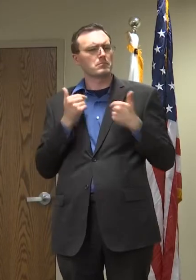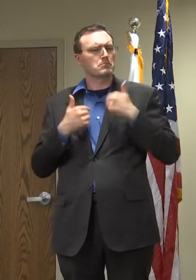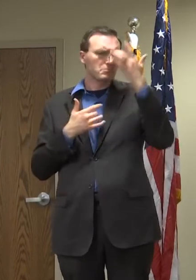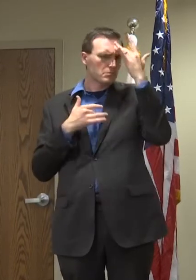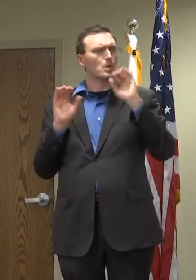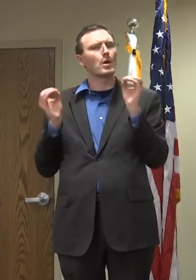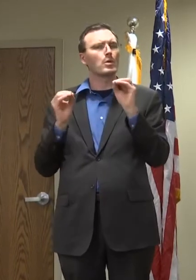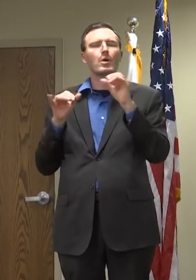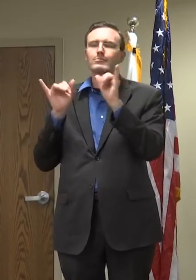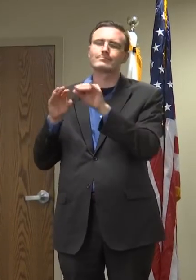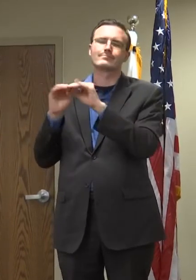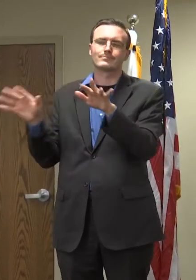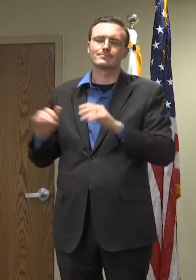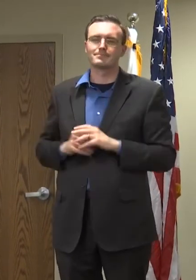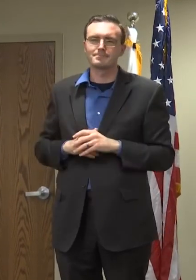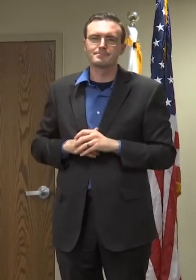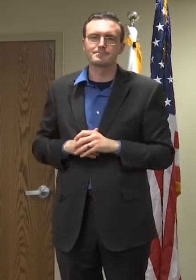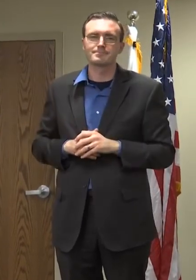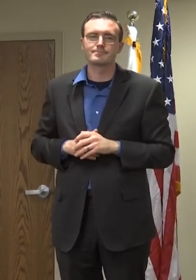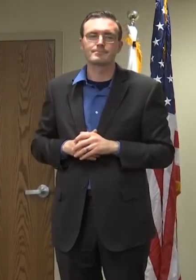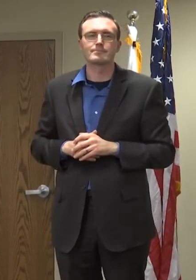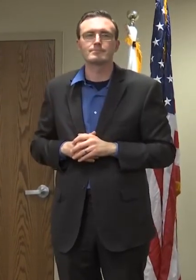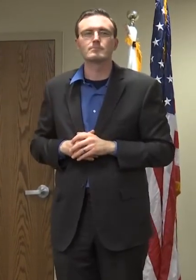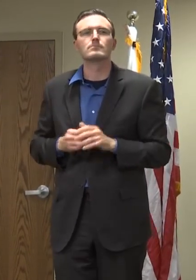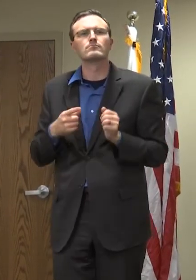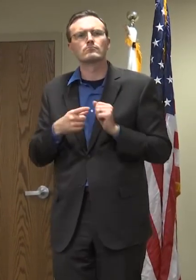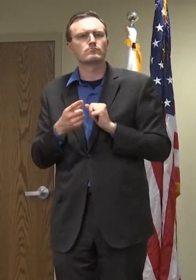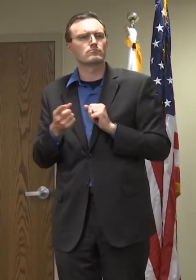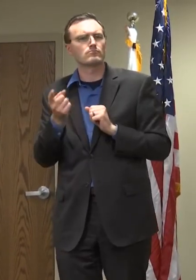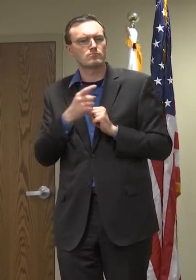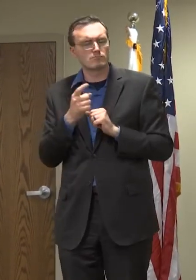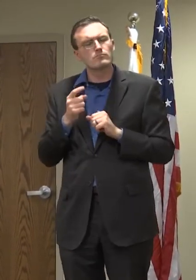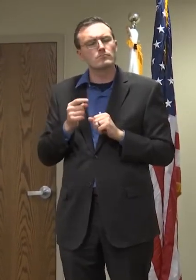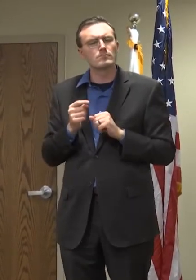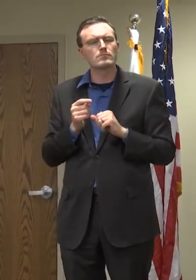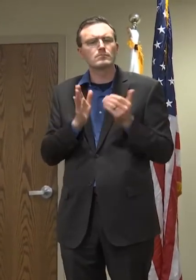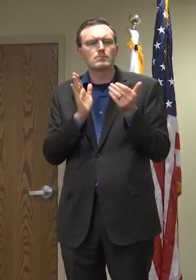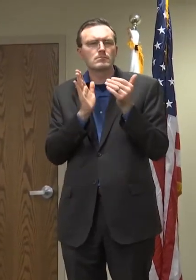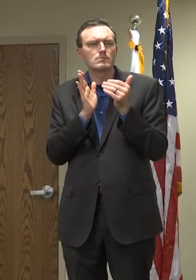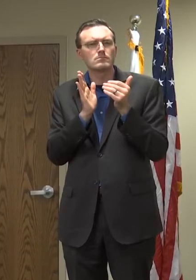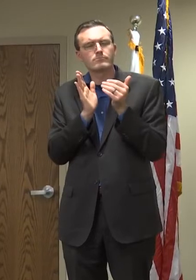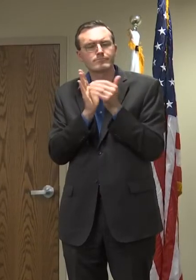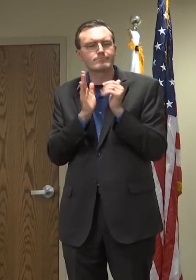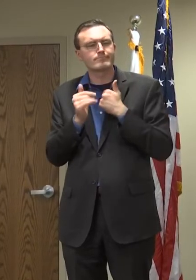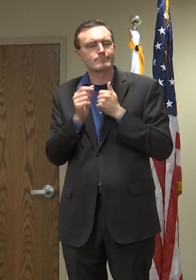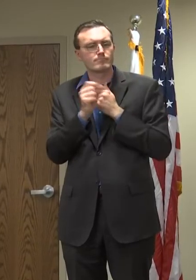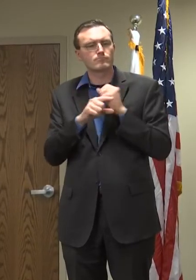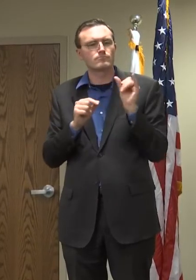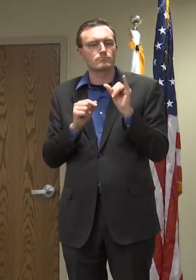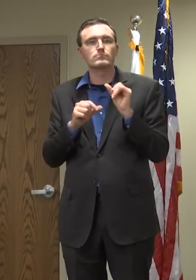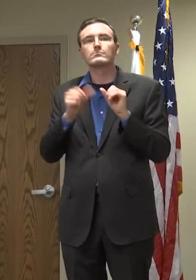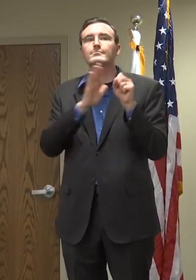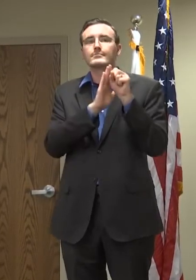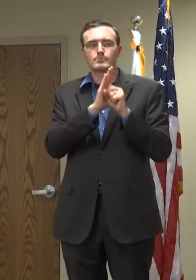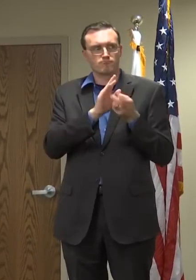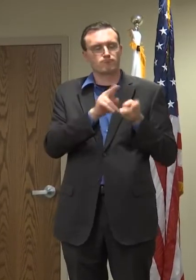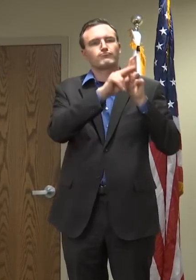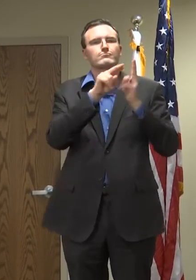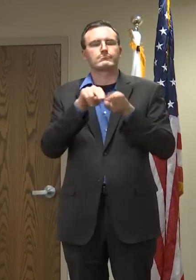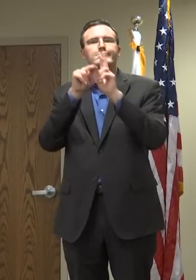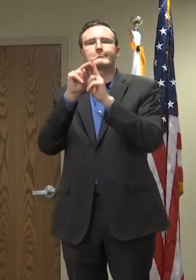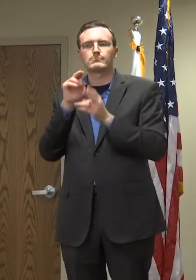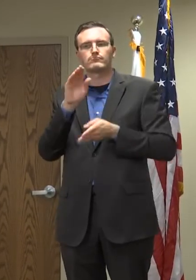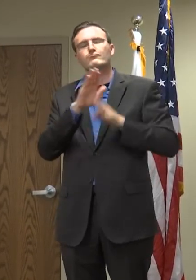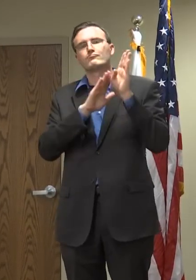And then I had one or two questions real quick. Are we alarmed by the spikes that we're seeing in the other states, and is that something that we think might